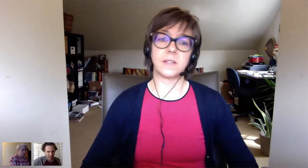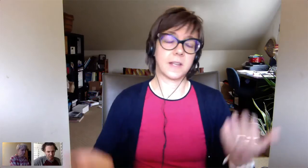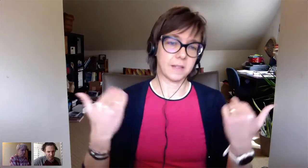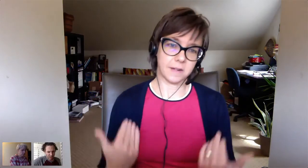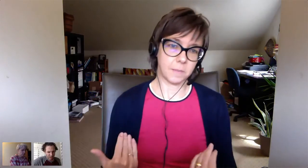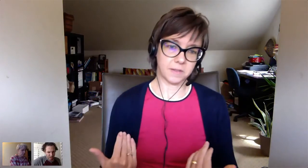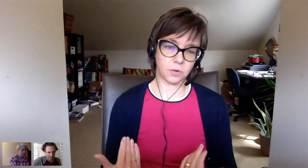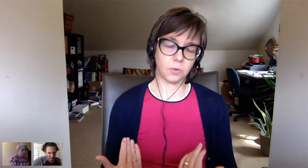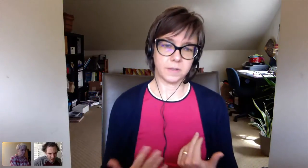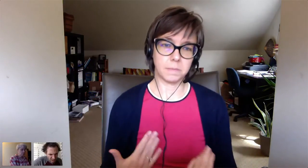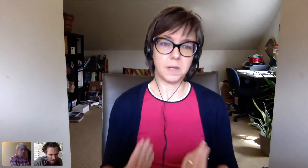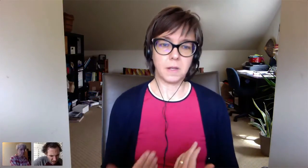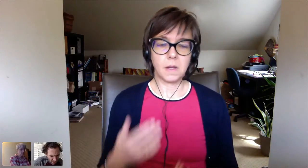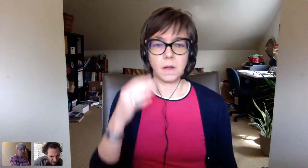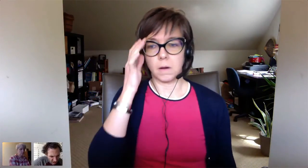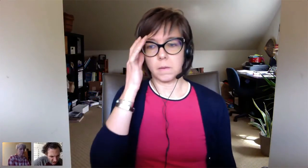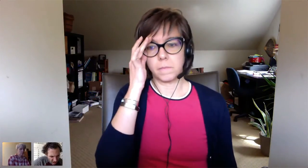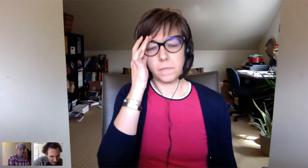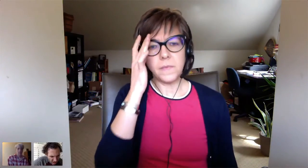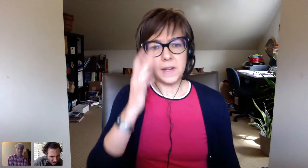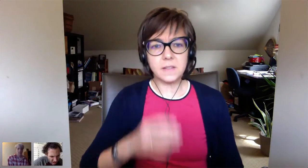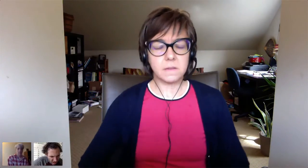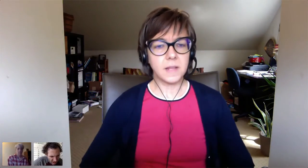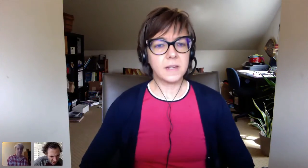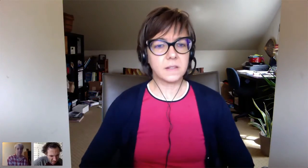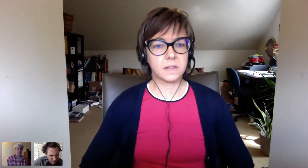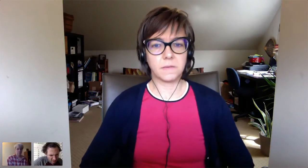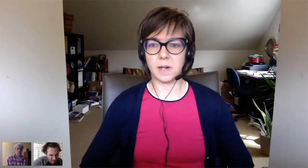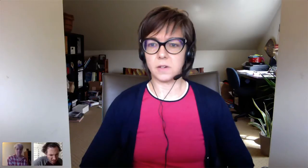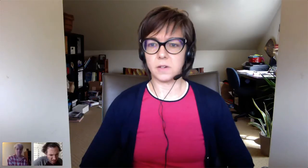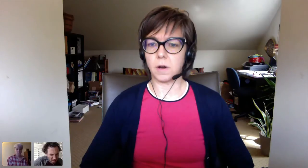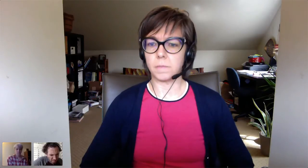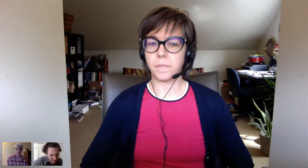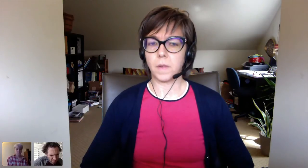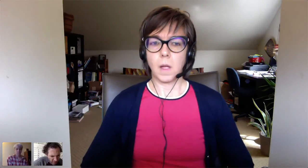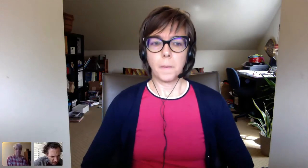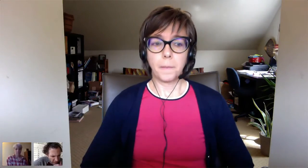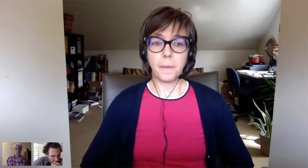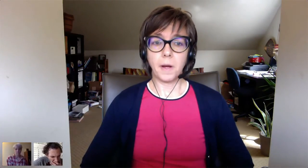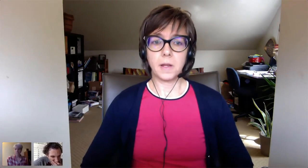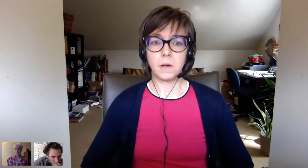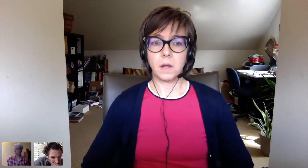can't send a message only to me. That is a disadvantage. But